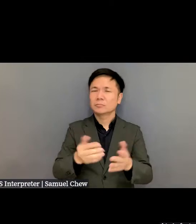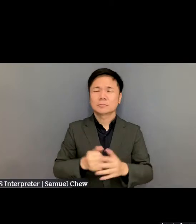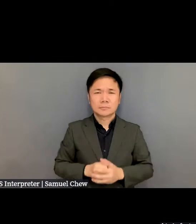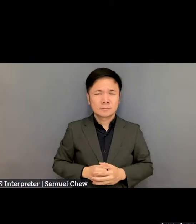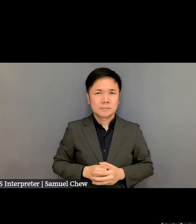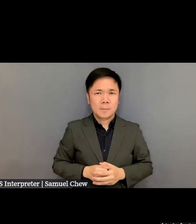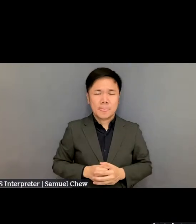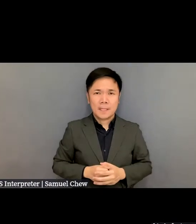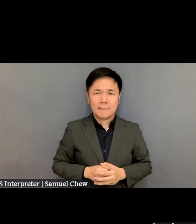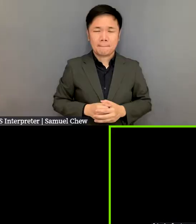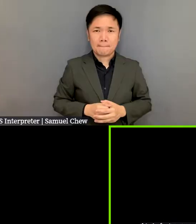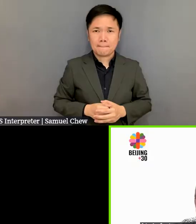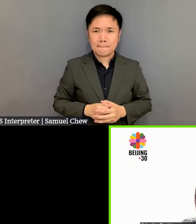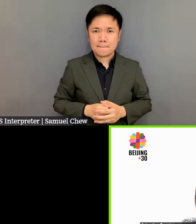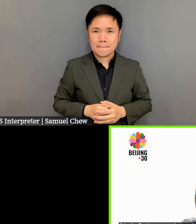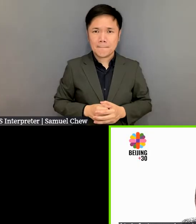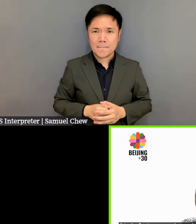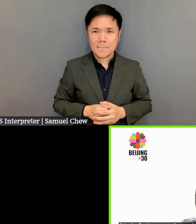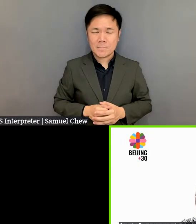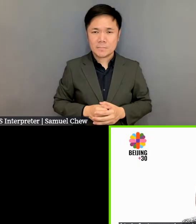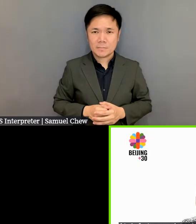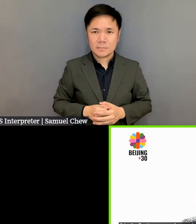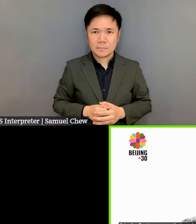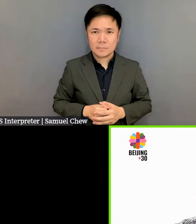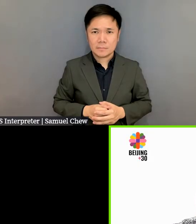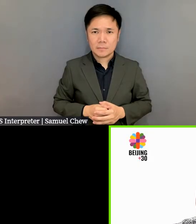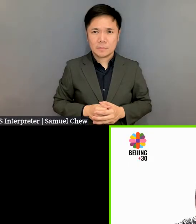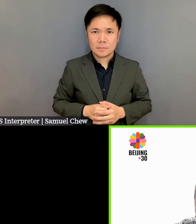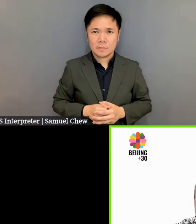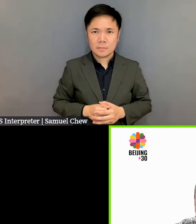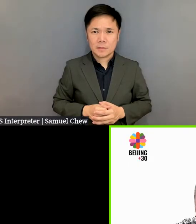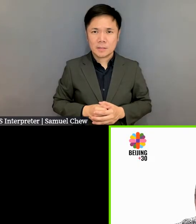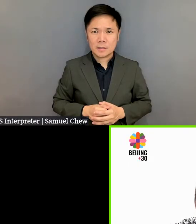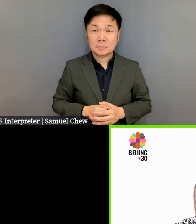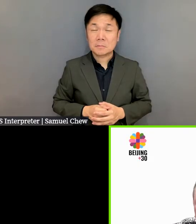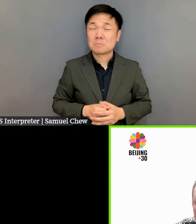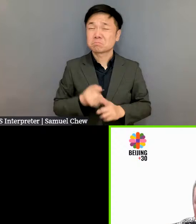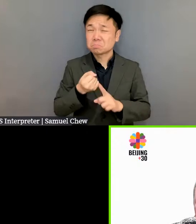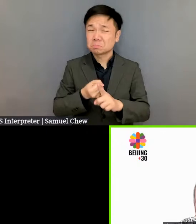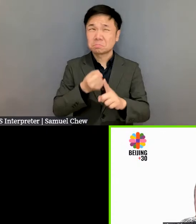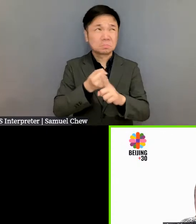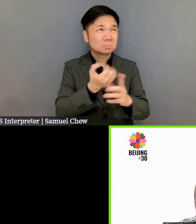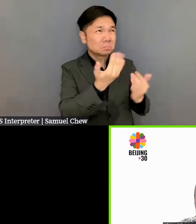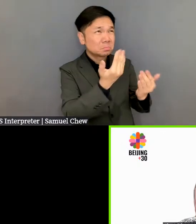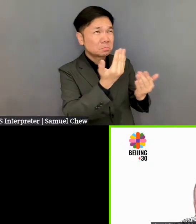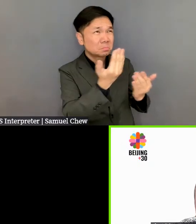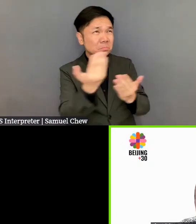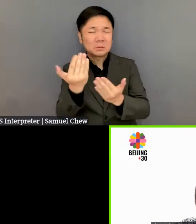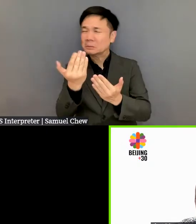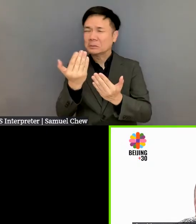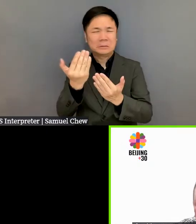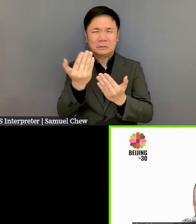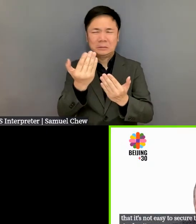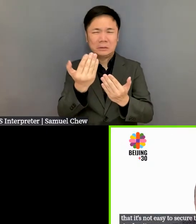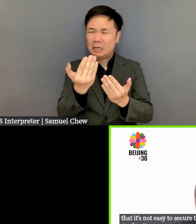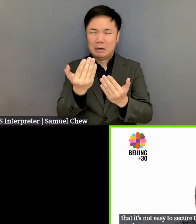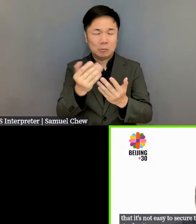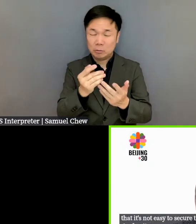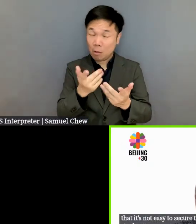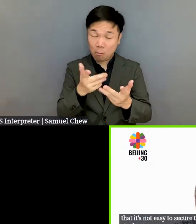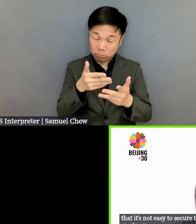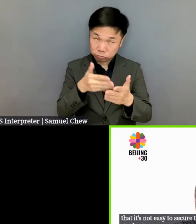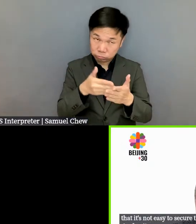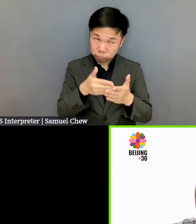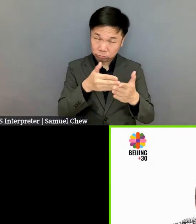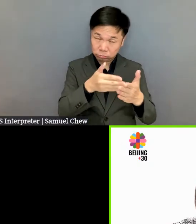through, which is about that it's not easy to secure these resources. So if we wait until we've secured the funding to start work on